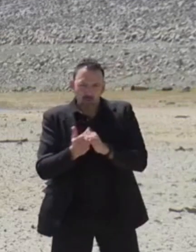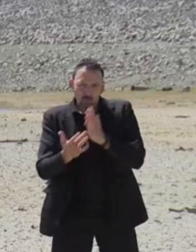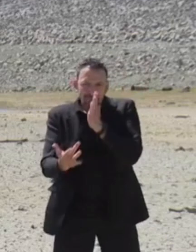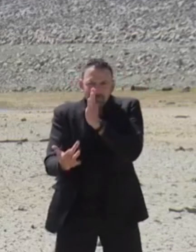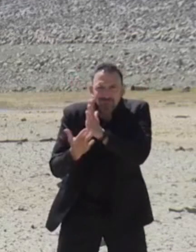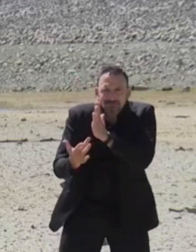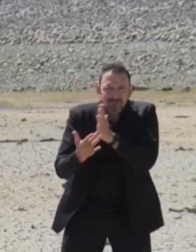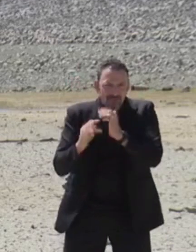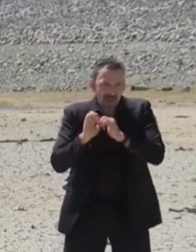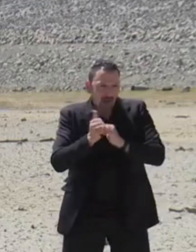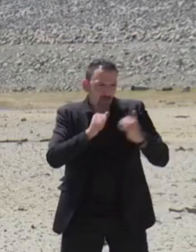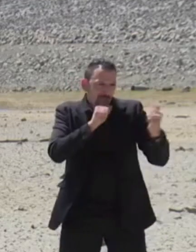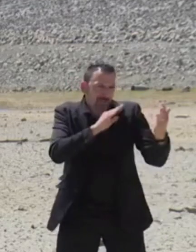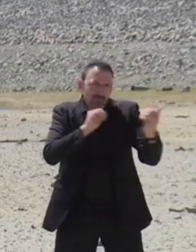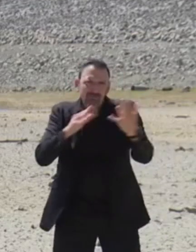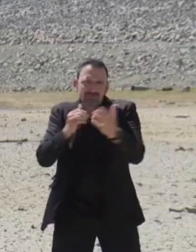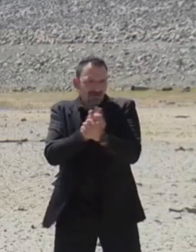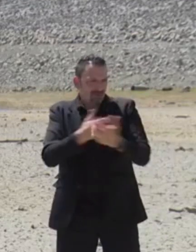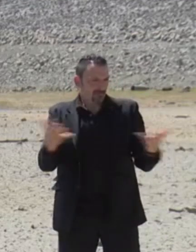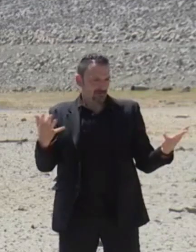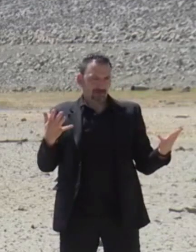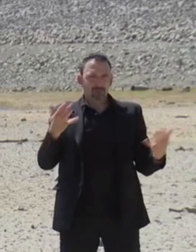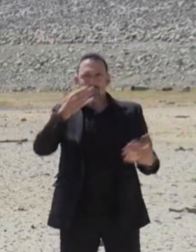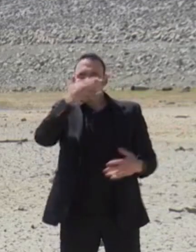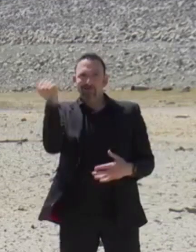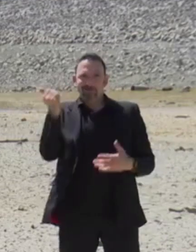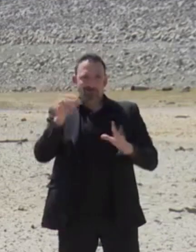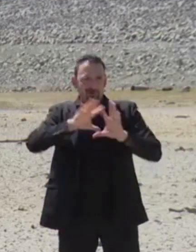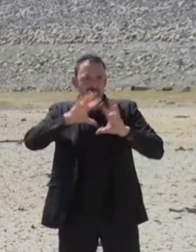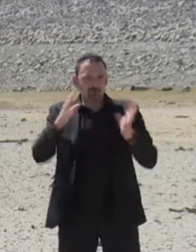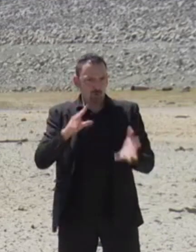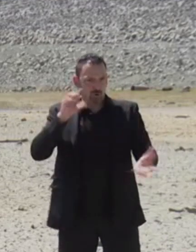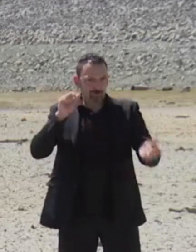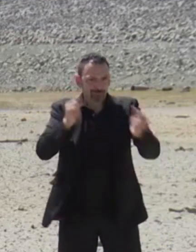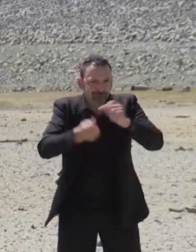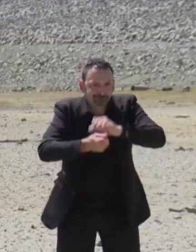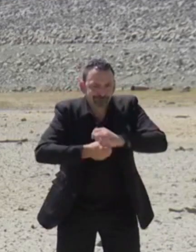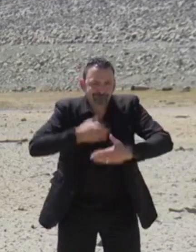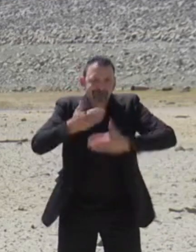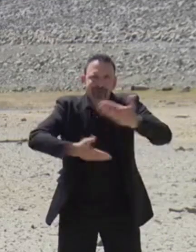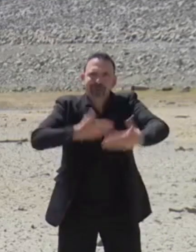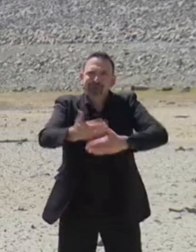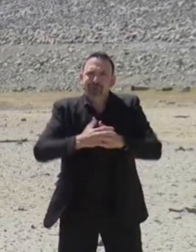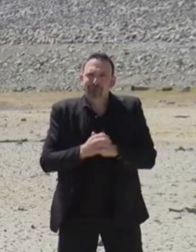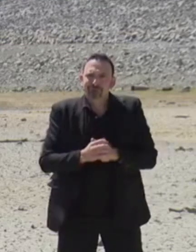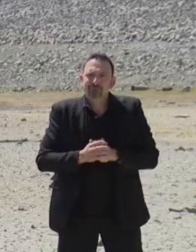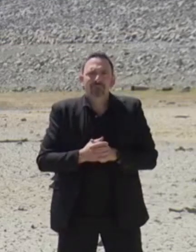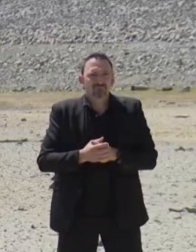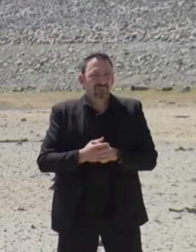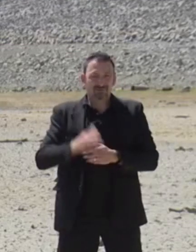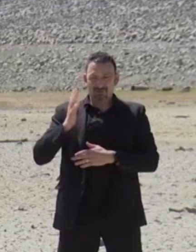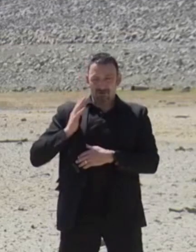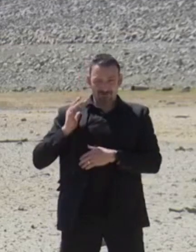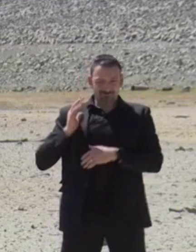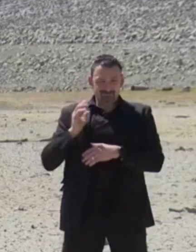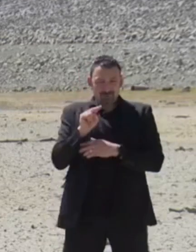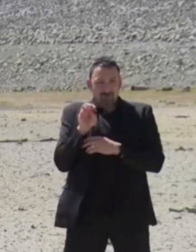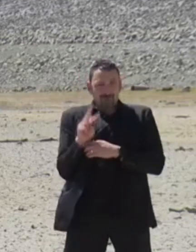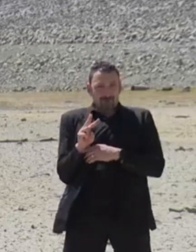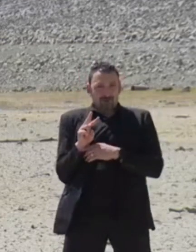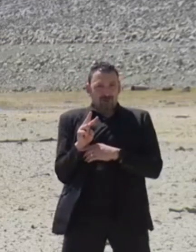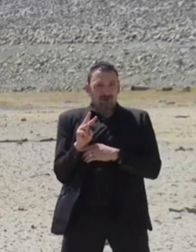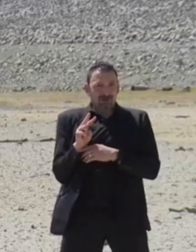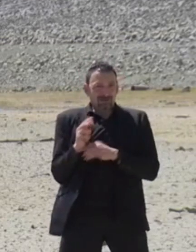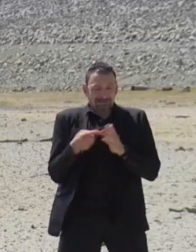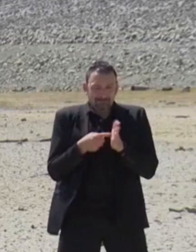techniques to address in real time the changing conditions that were anticipated, even as far back as November, in the beginning of the rainy